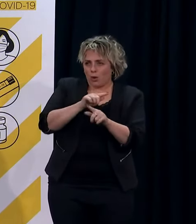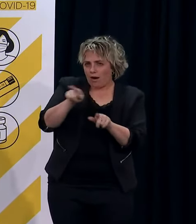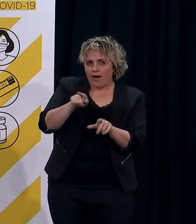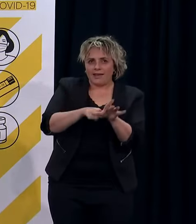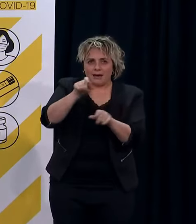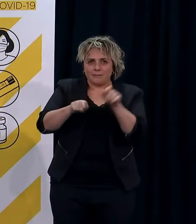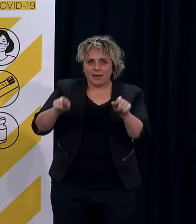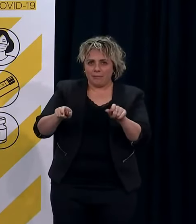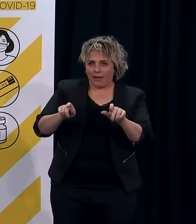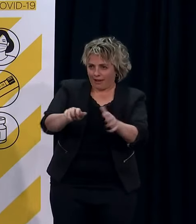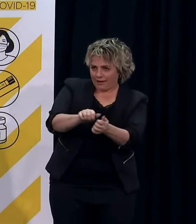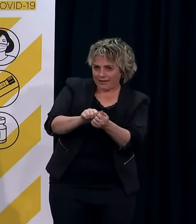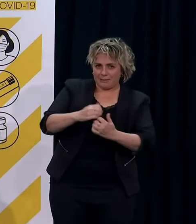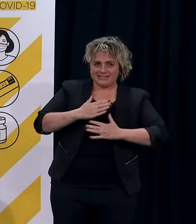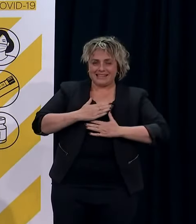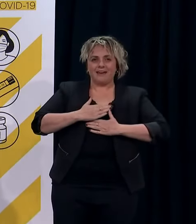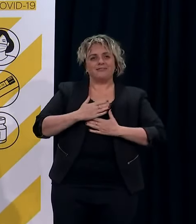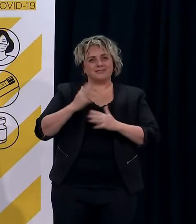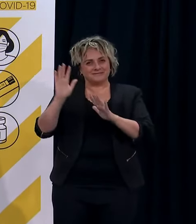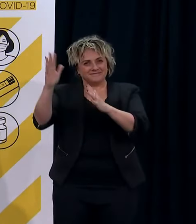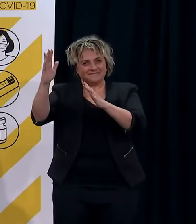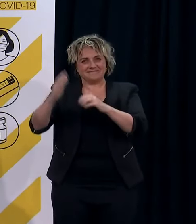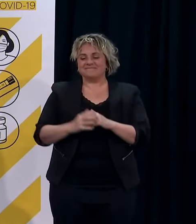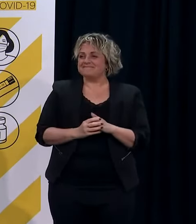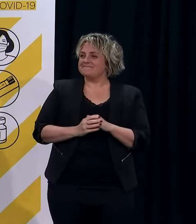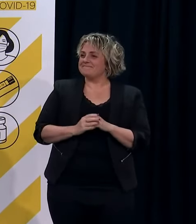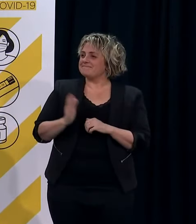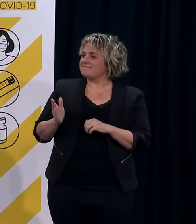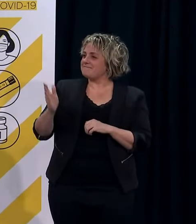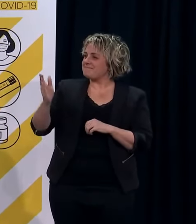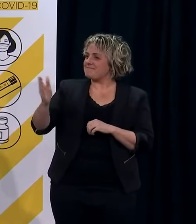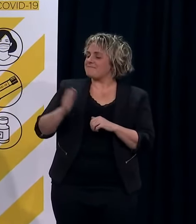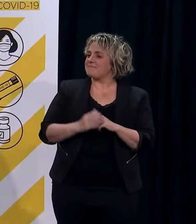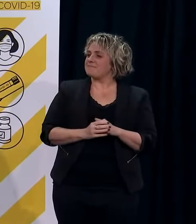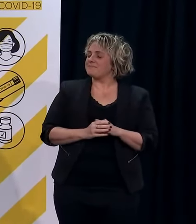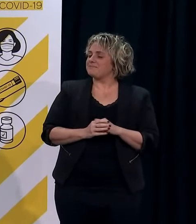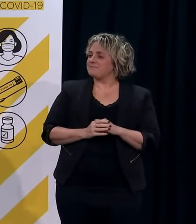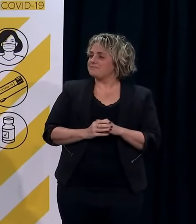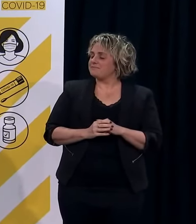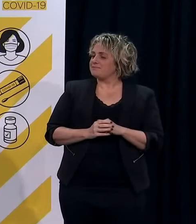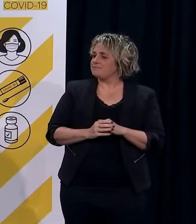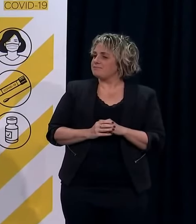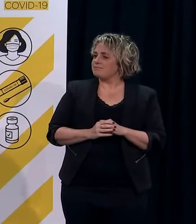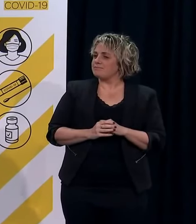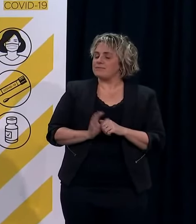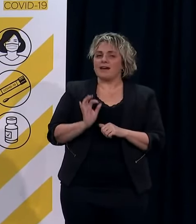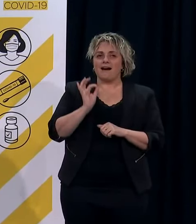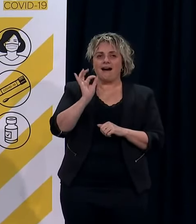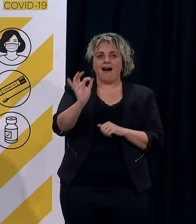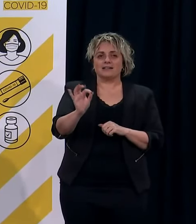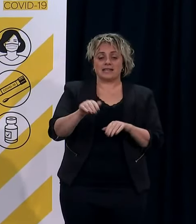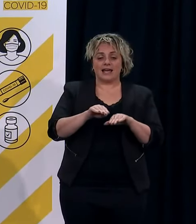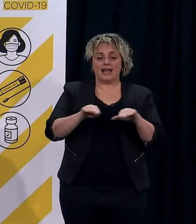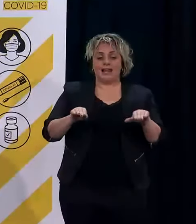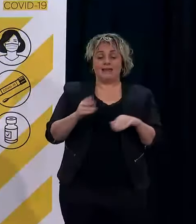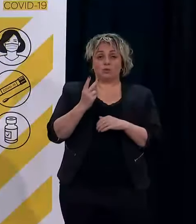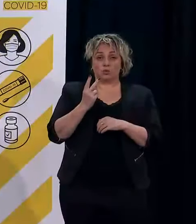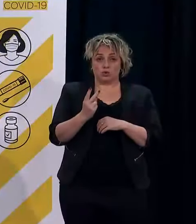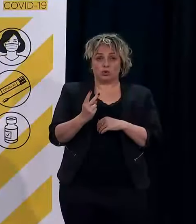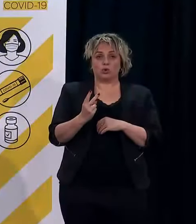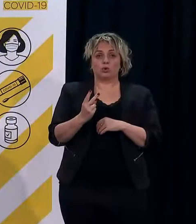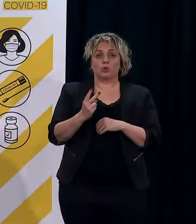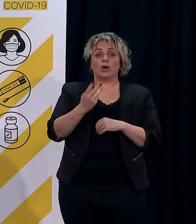safe. Yeah, Mark, I don't think, have I taken one from you? Sorry, I did say I'd come into the front as well. At level 2, whenever we do